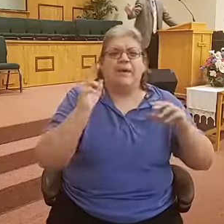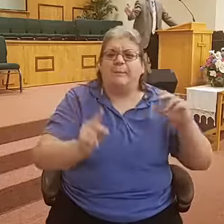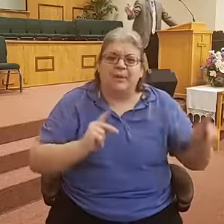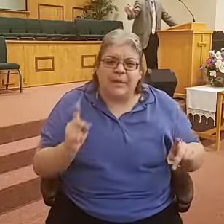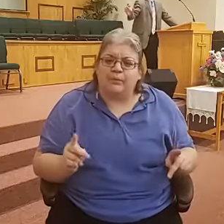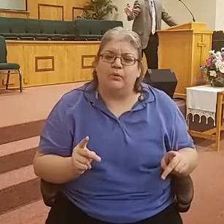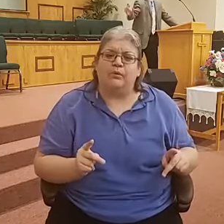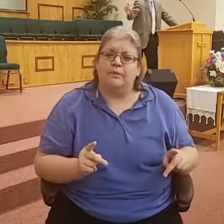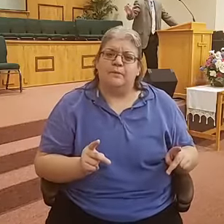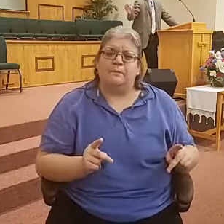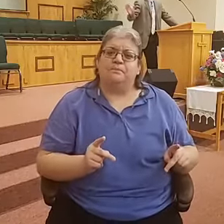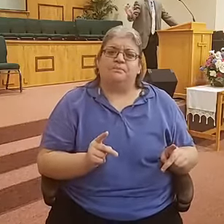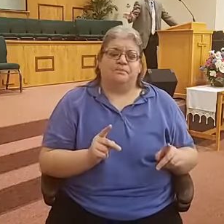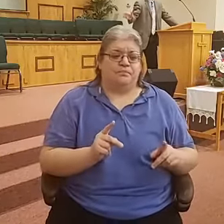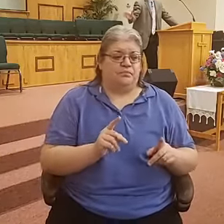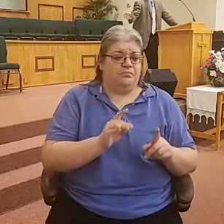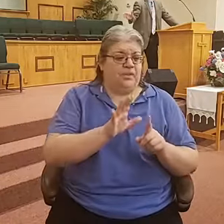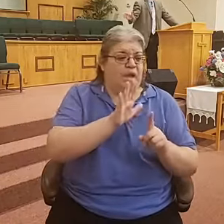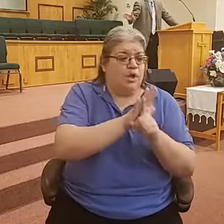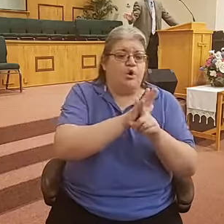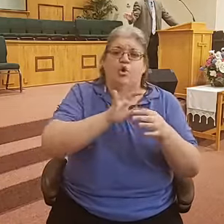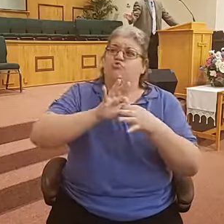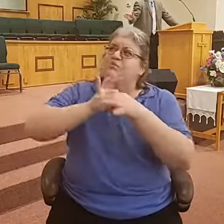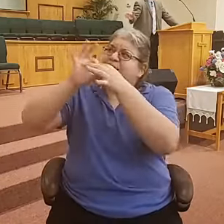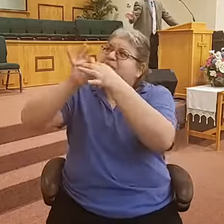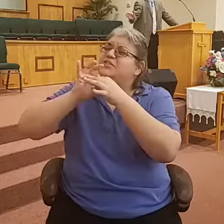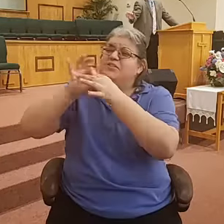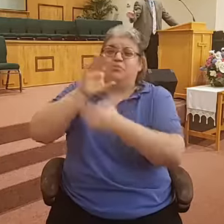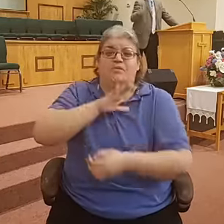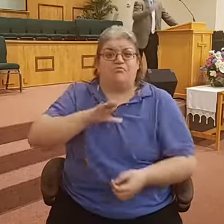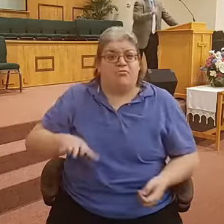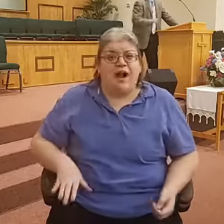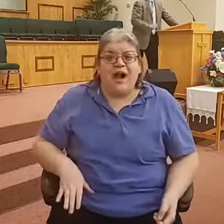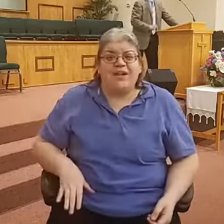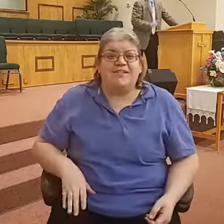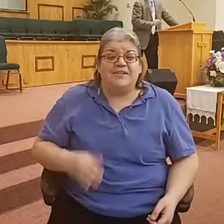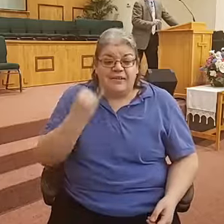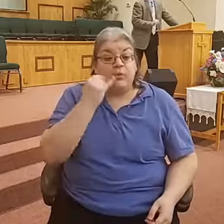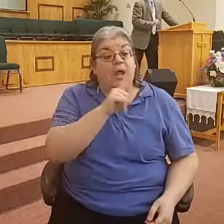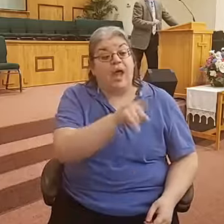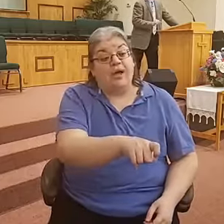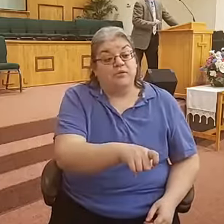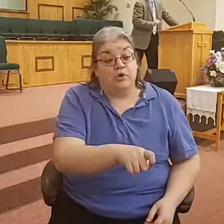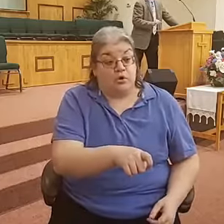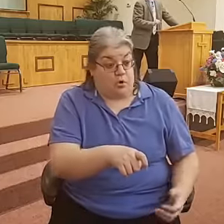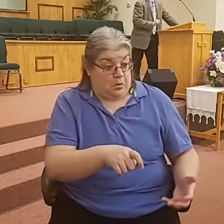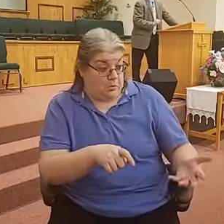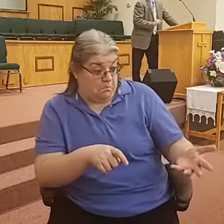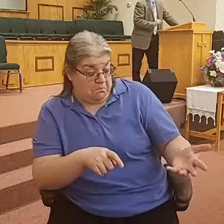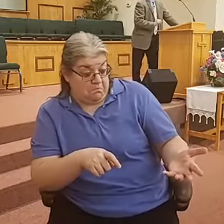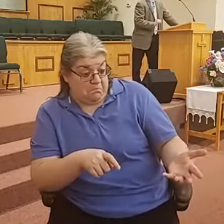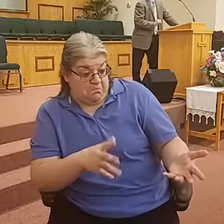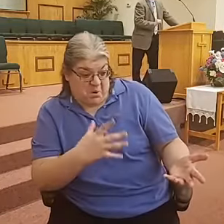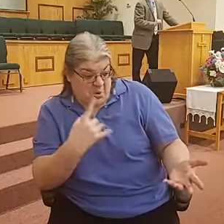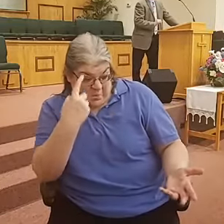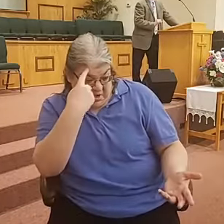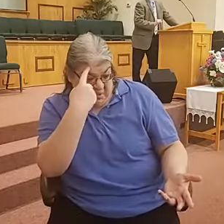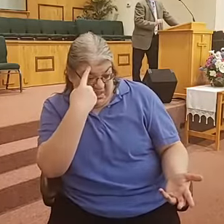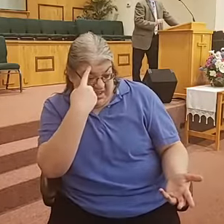own personal relationship with Christ, if you were to ask her today, what do you think about